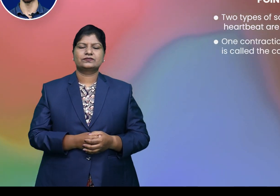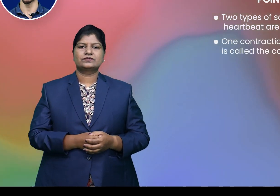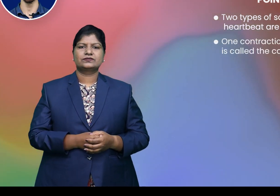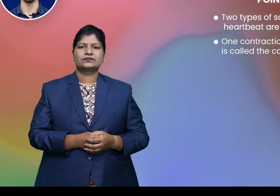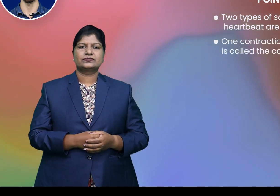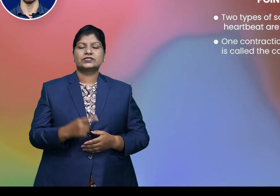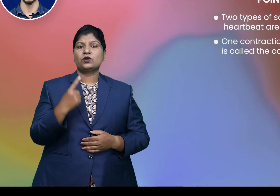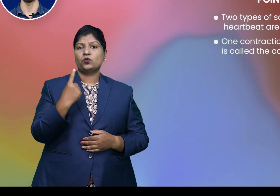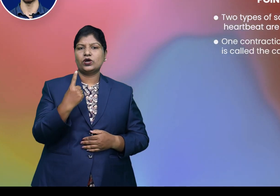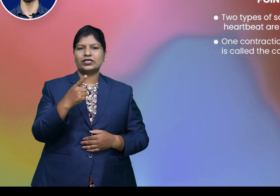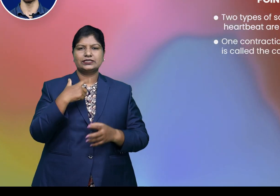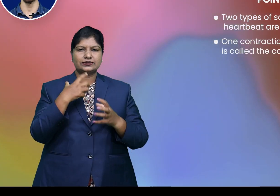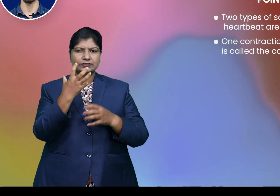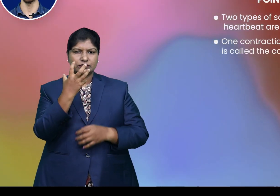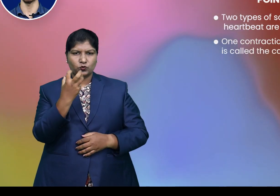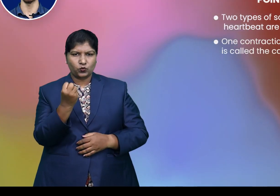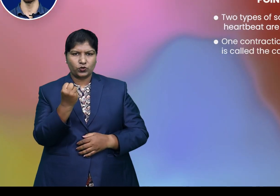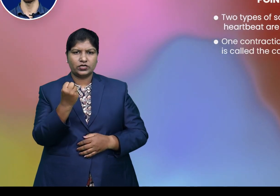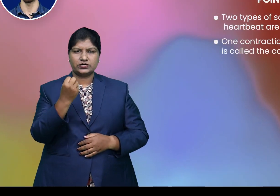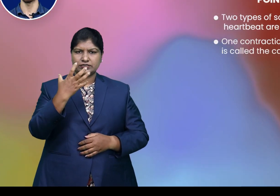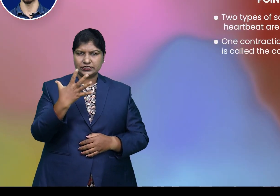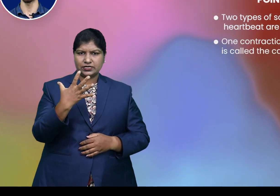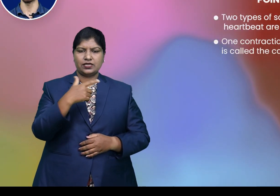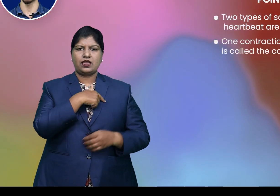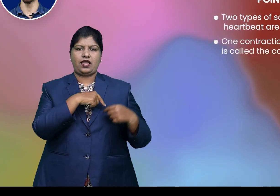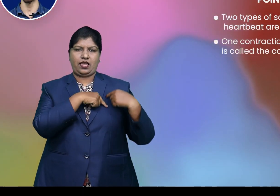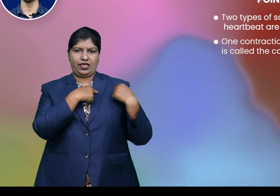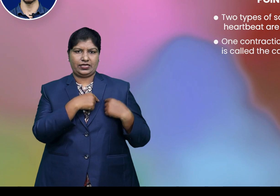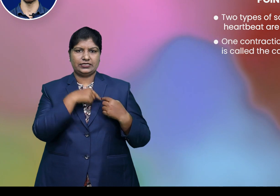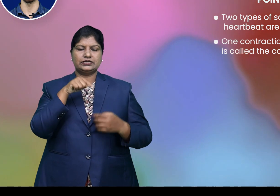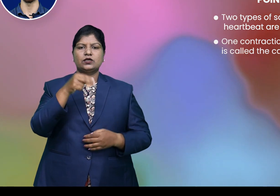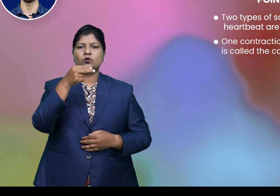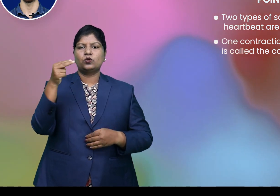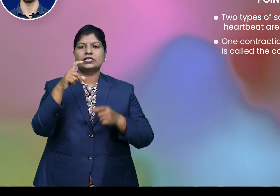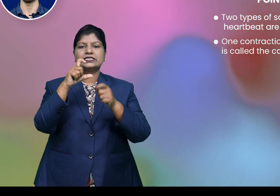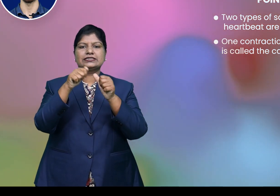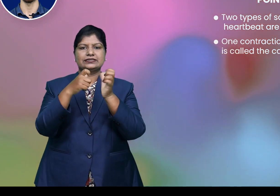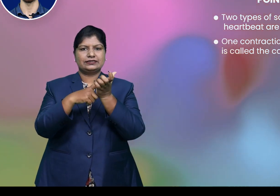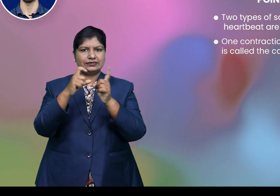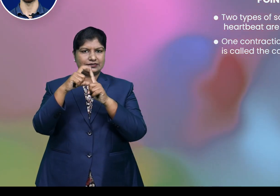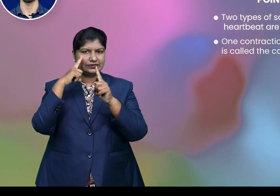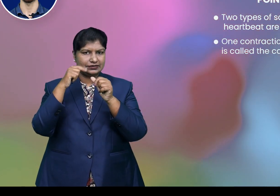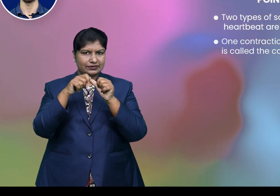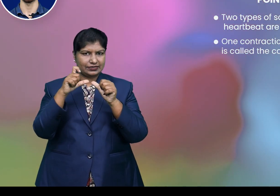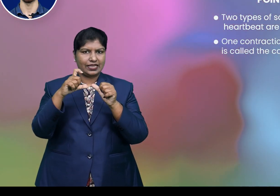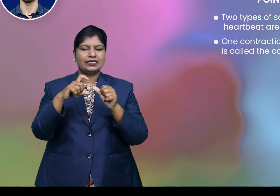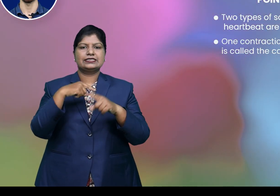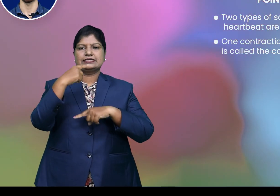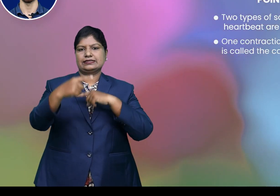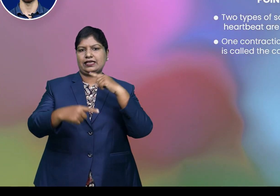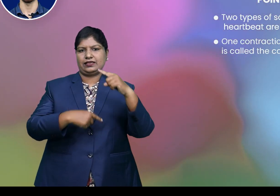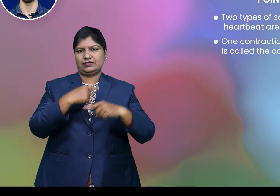One contraction and relaxation of the heart is called the cardiac cycle.